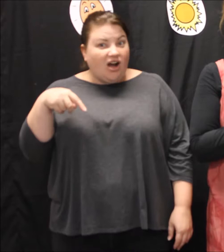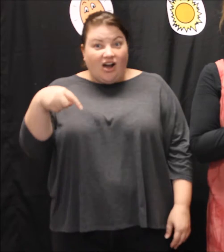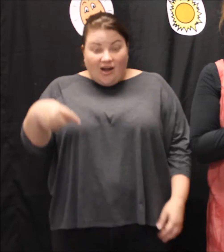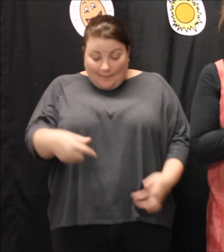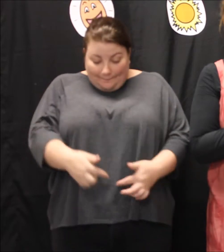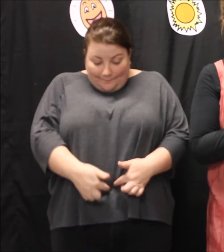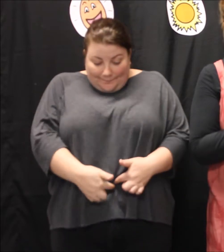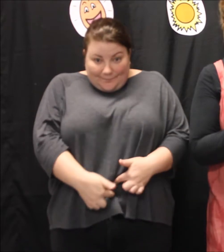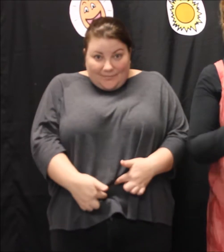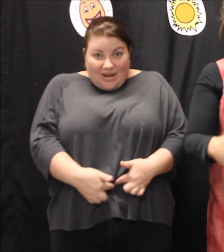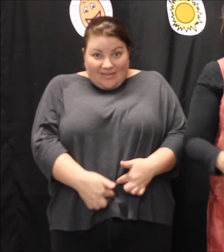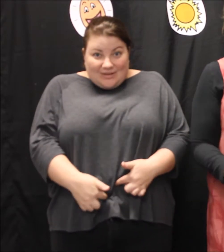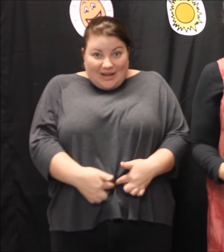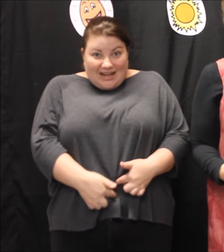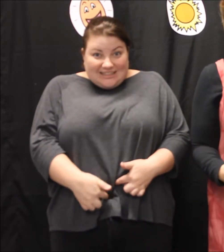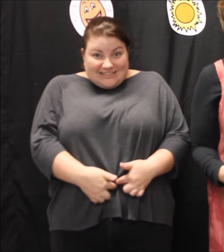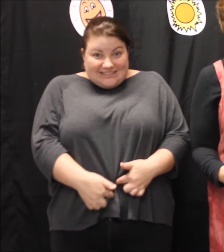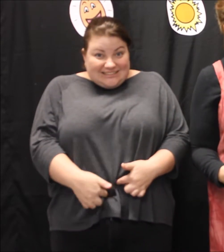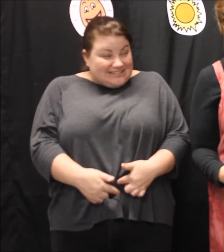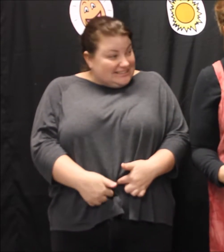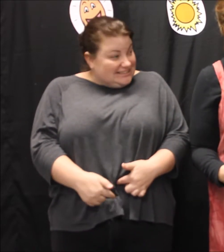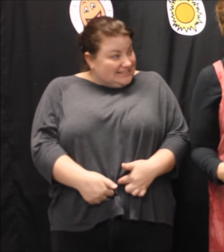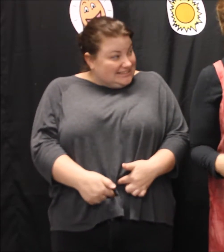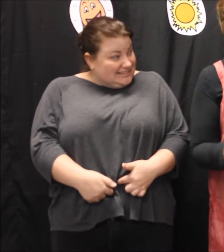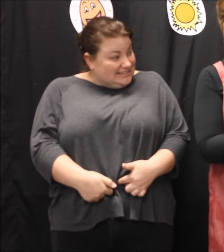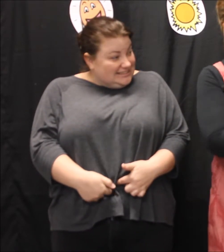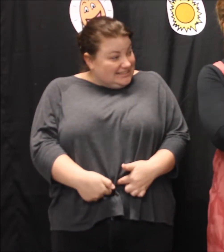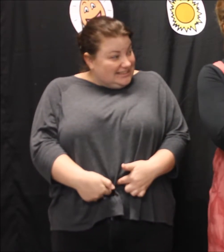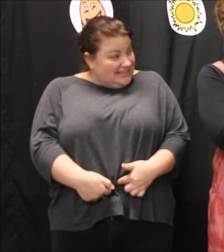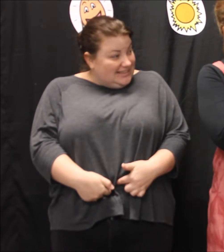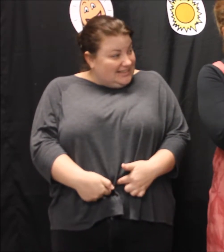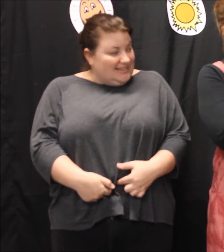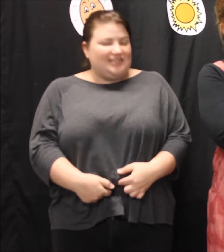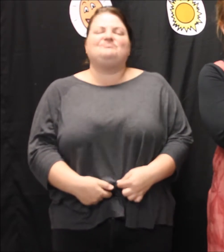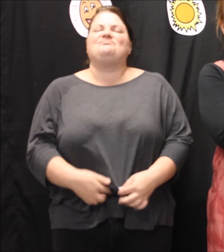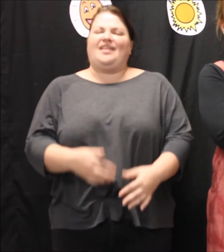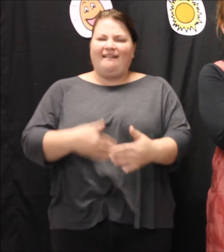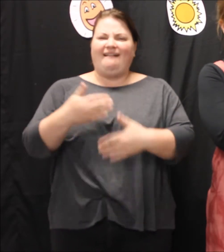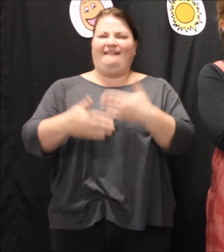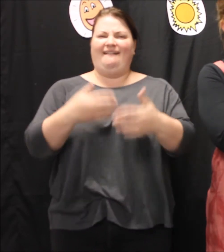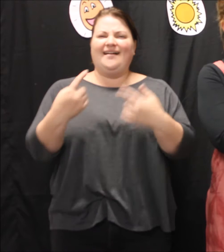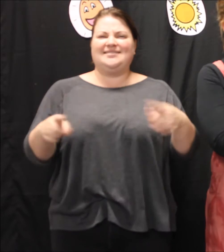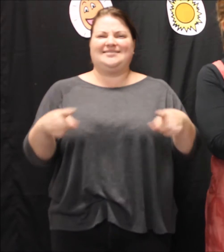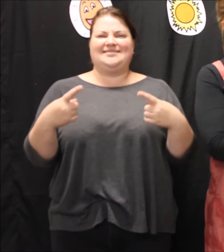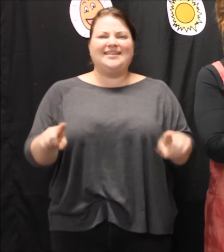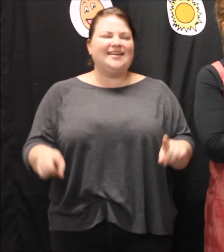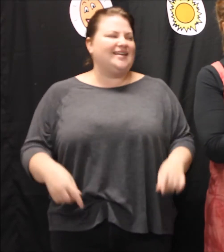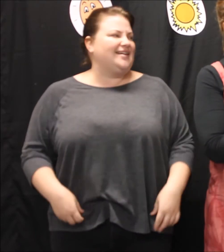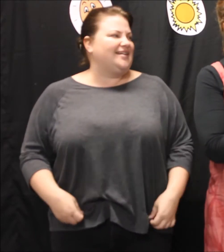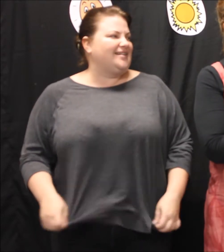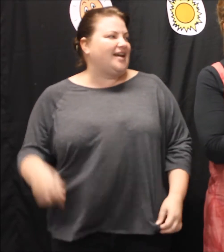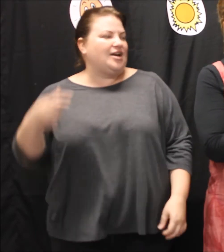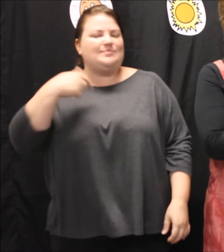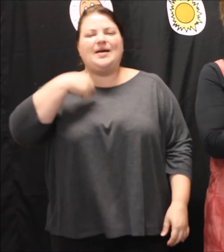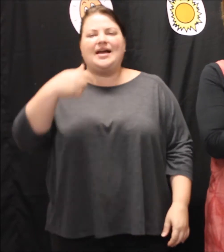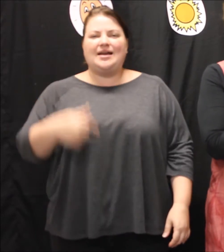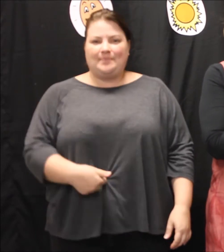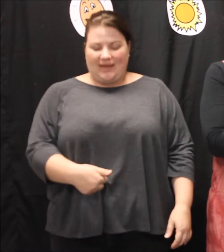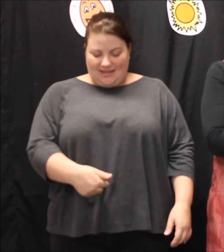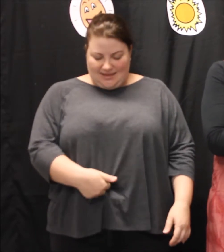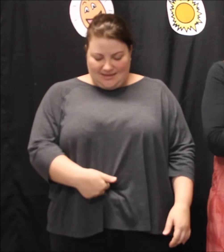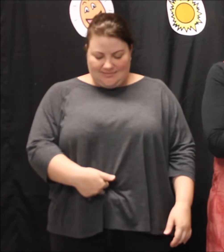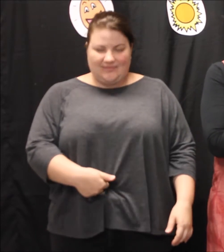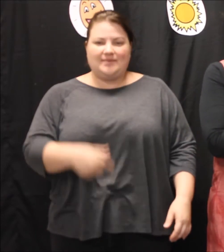His belly button! And he kept on singing his song.